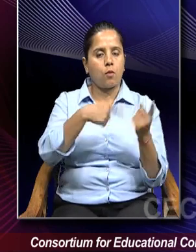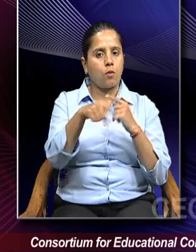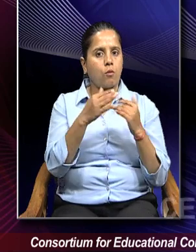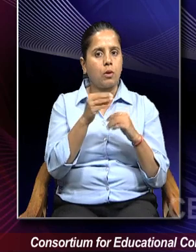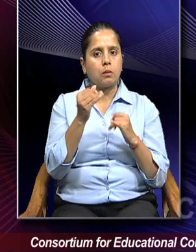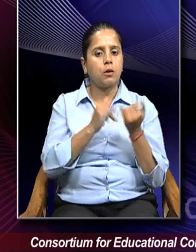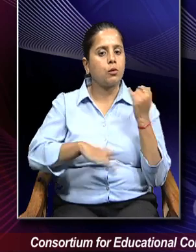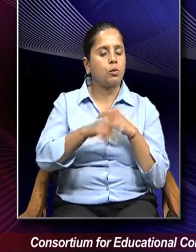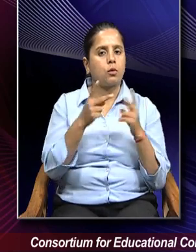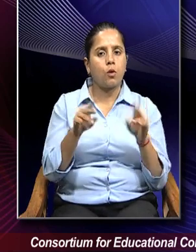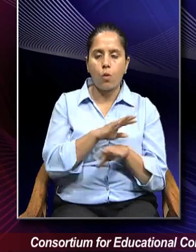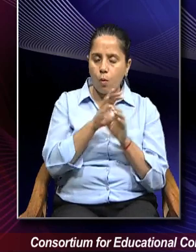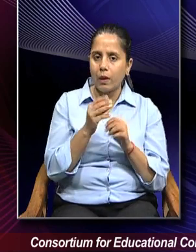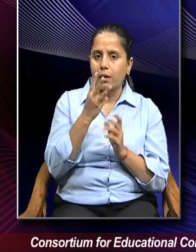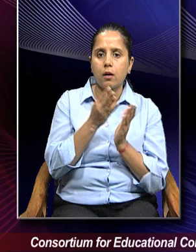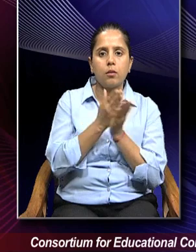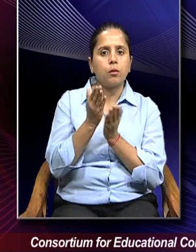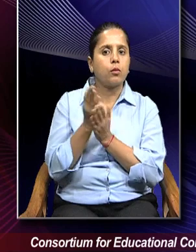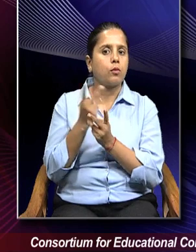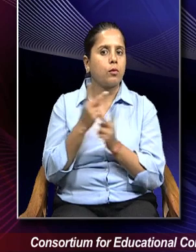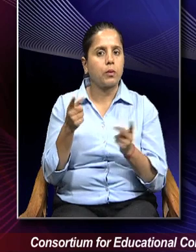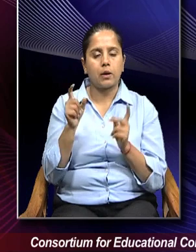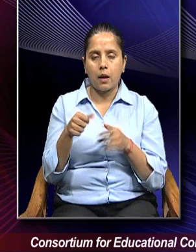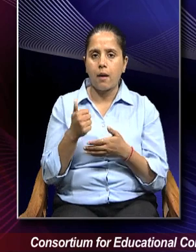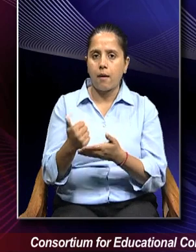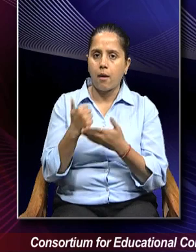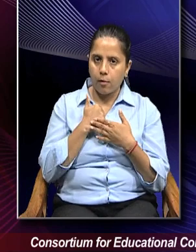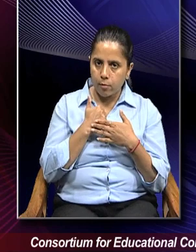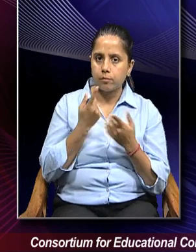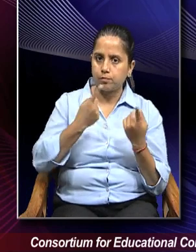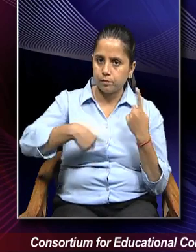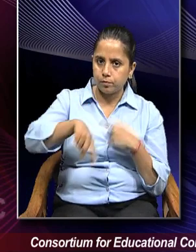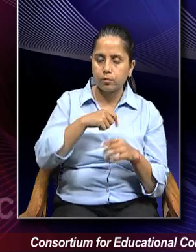such situations. So, all three approaches, they can help us